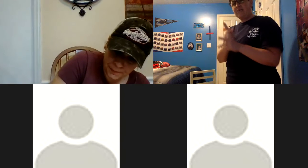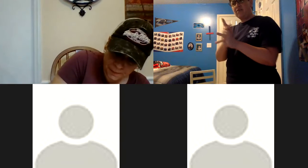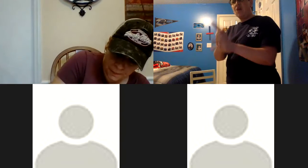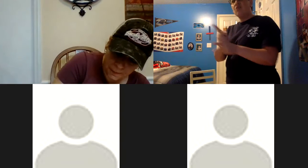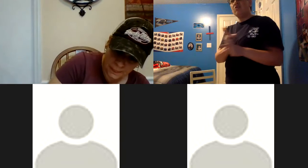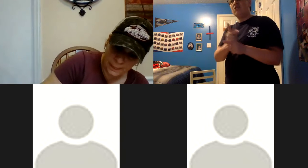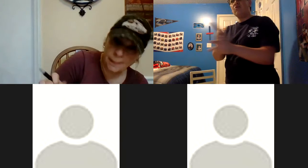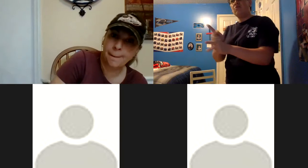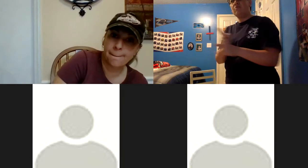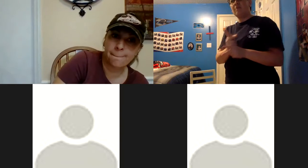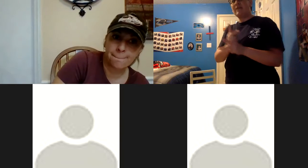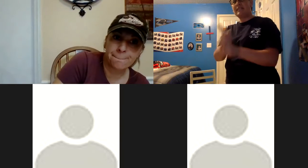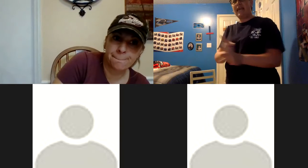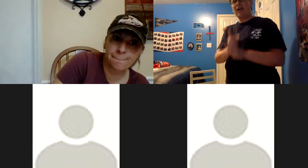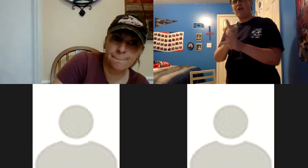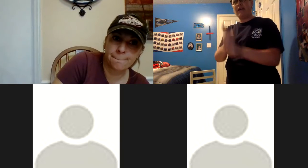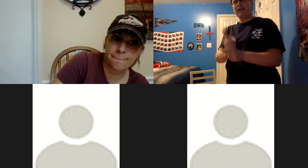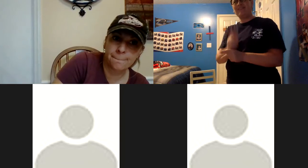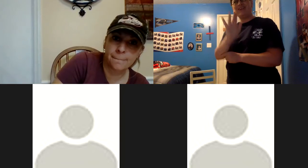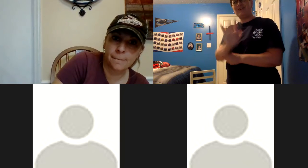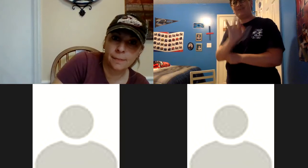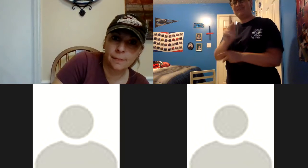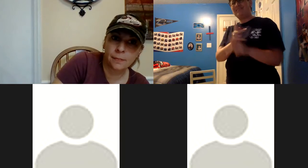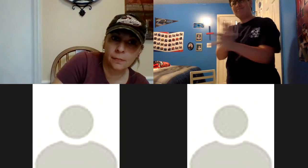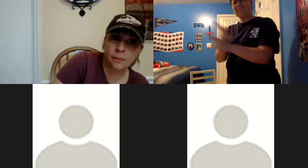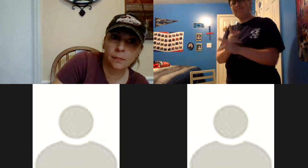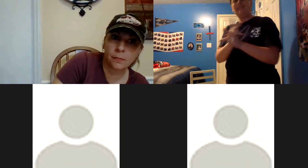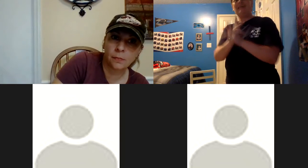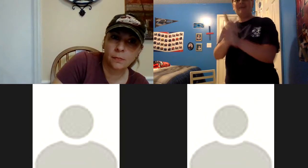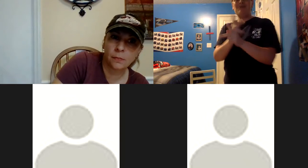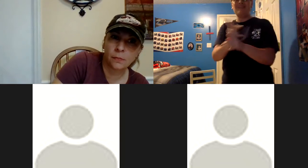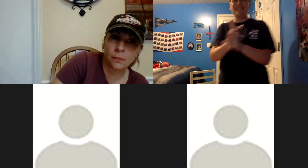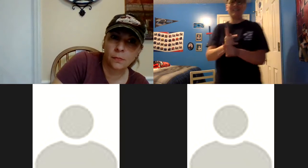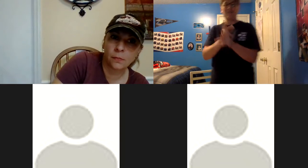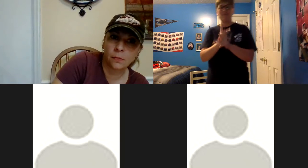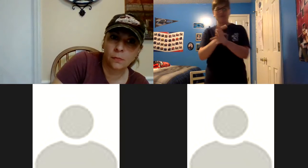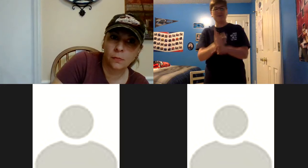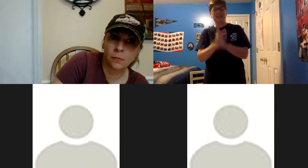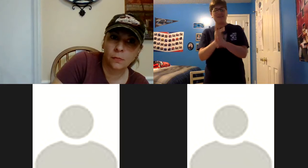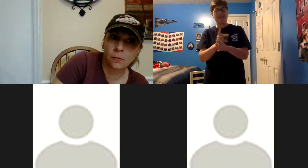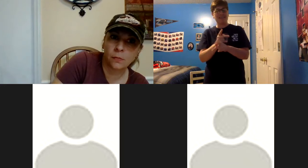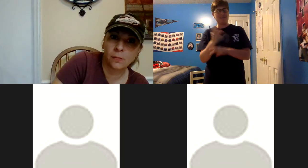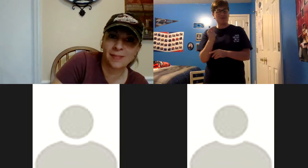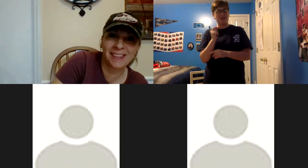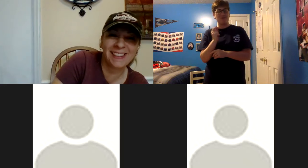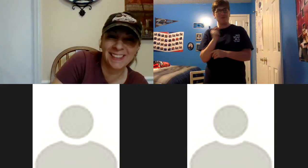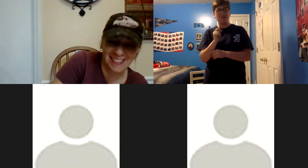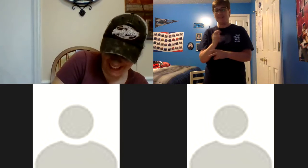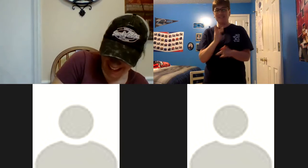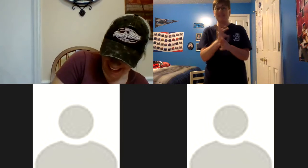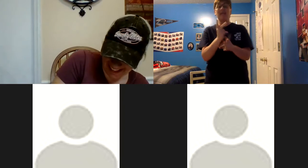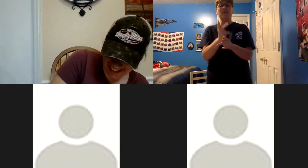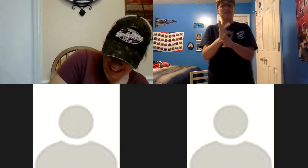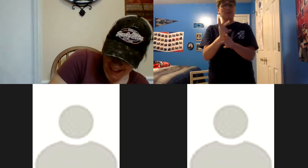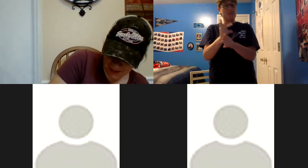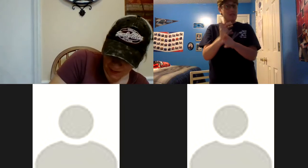that. No, maybe that's caring. No. Oh, I've seen another one where it goes out like that. I'm trying to remember what it